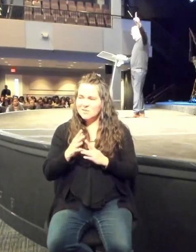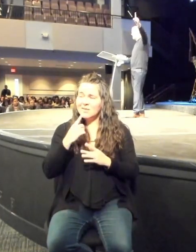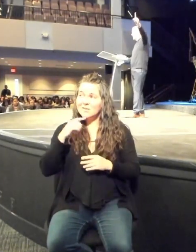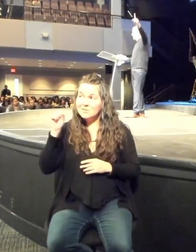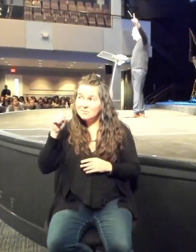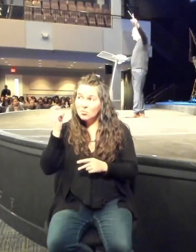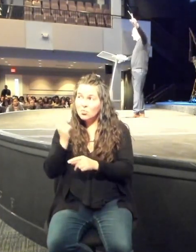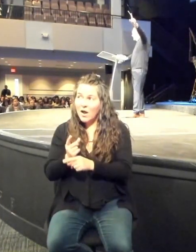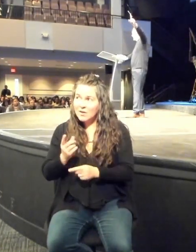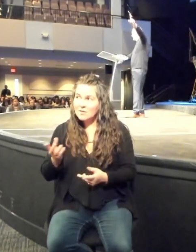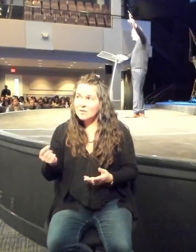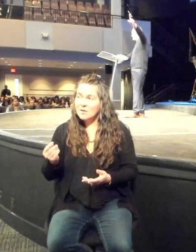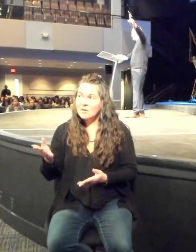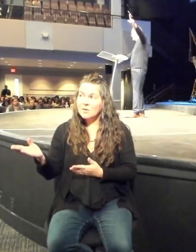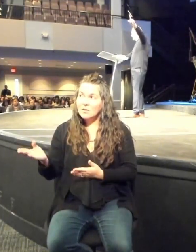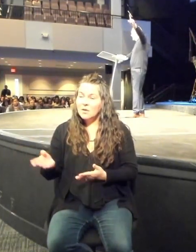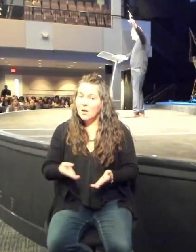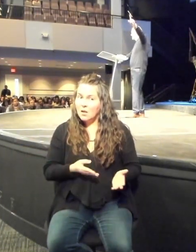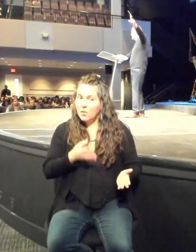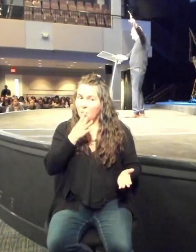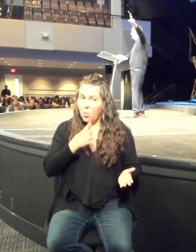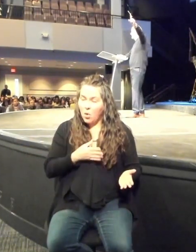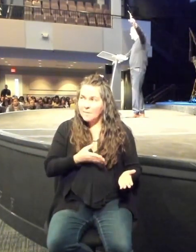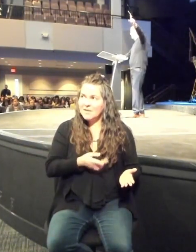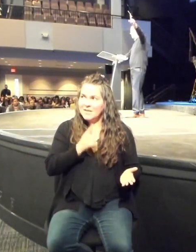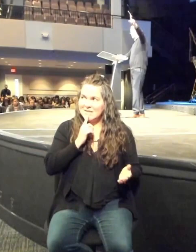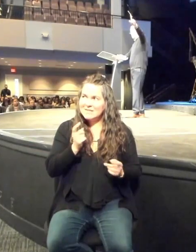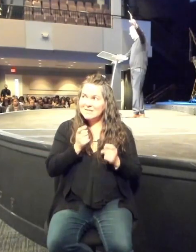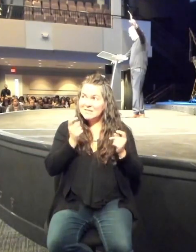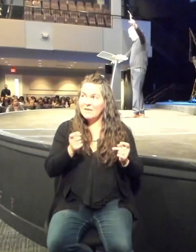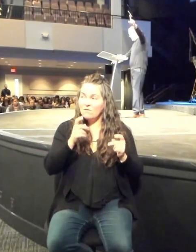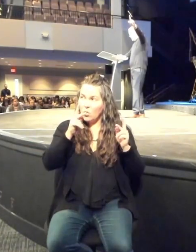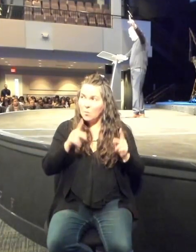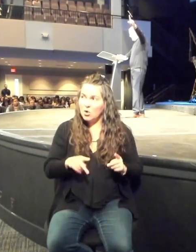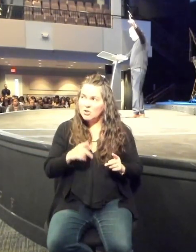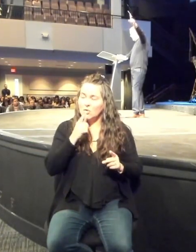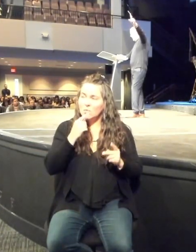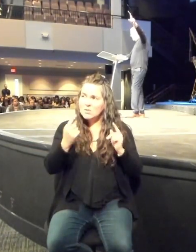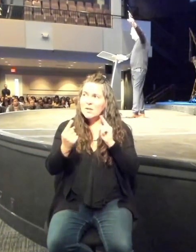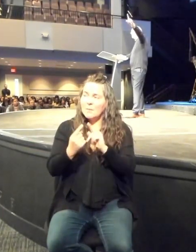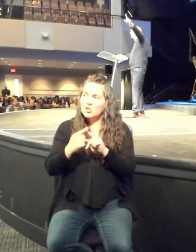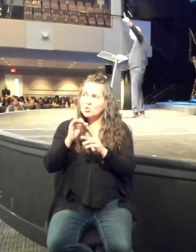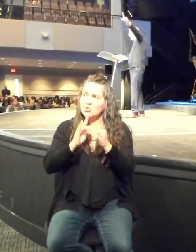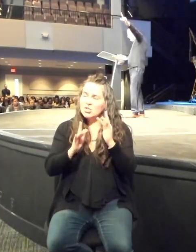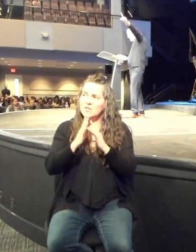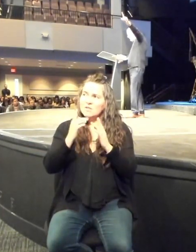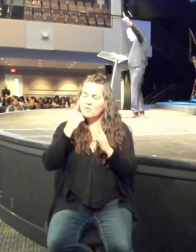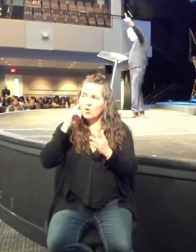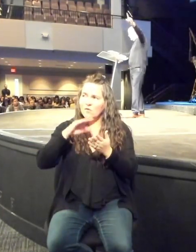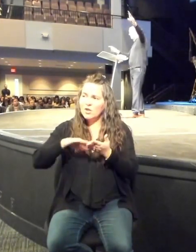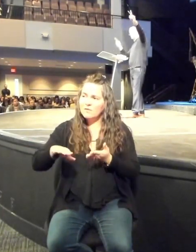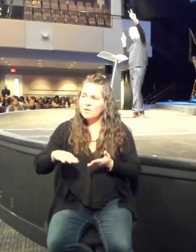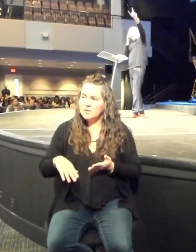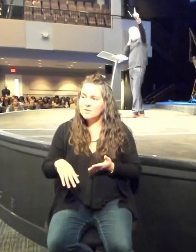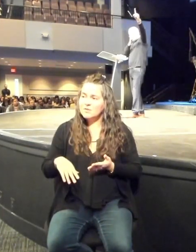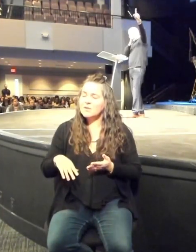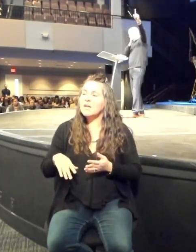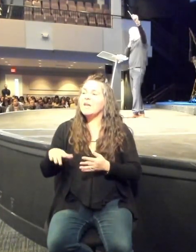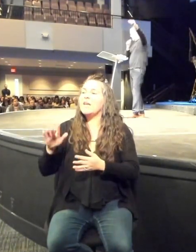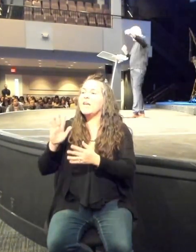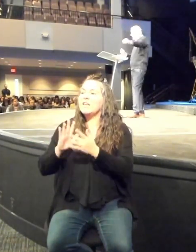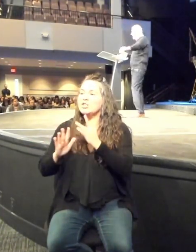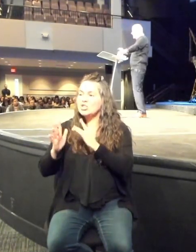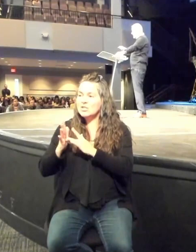the Pharisee, the woman is the sinful person that's coming to Jesus for forgiveness. He turned toward the woman and said to Simon,